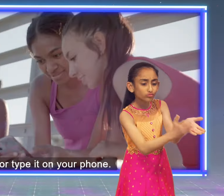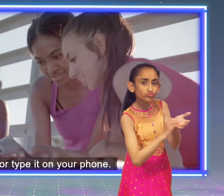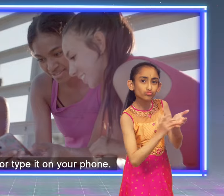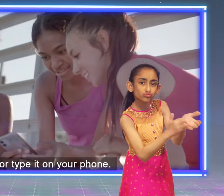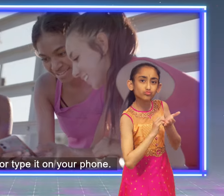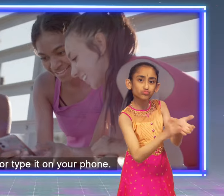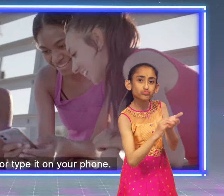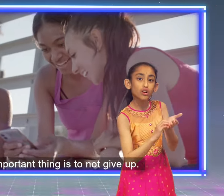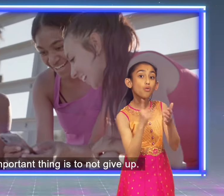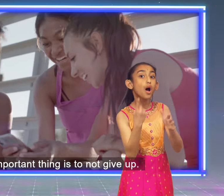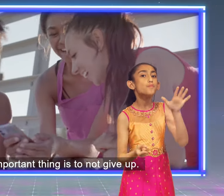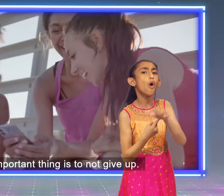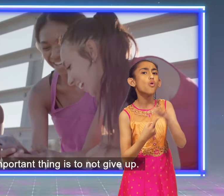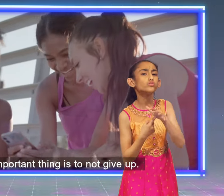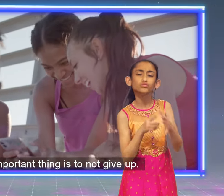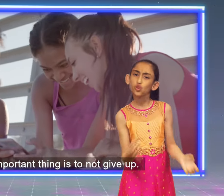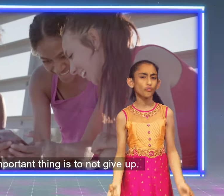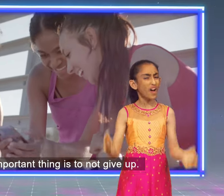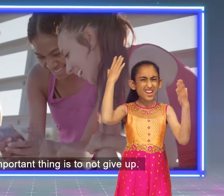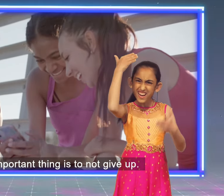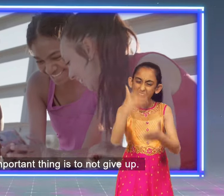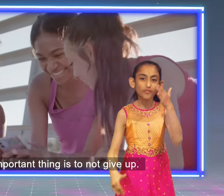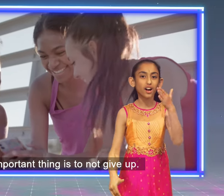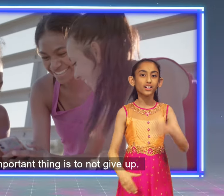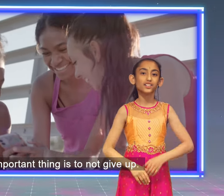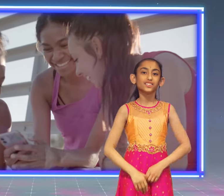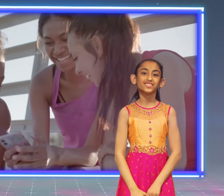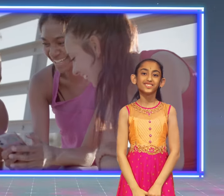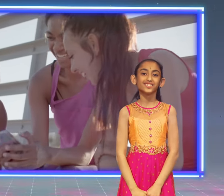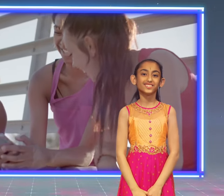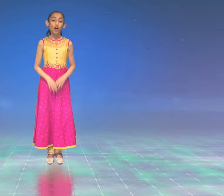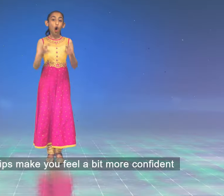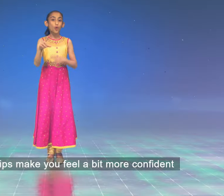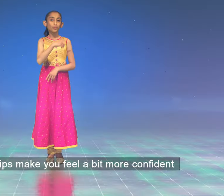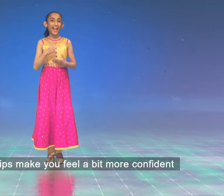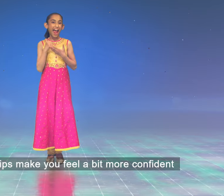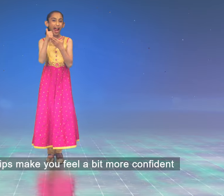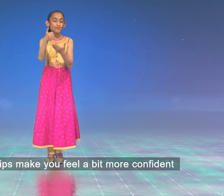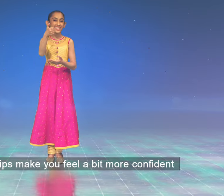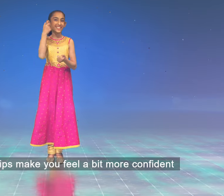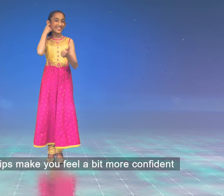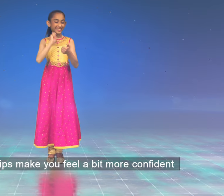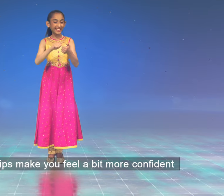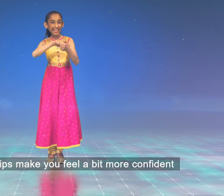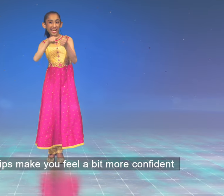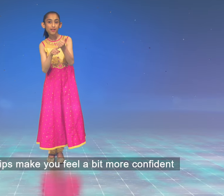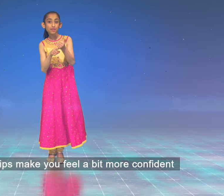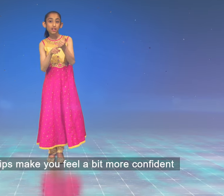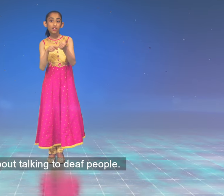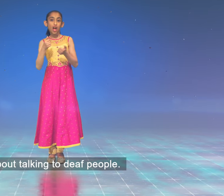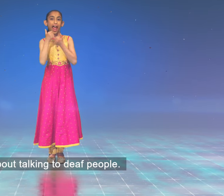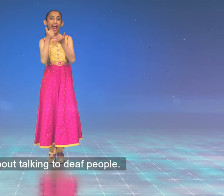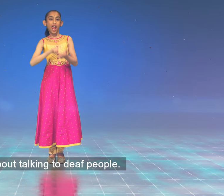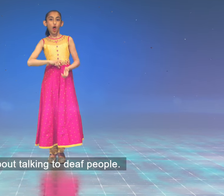or type it on your phone. The important thing is to not give up. I hope these tips make you feel a bit more